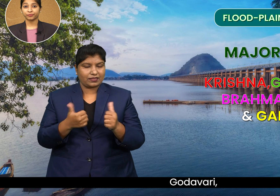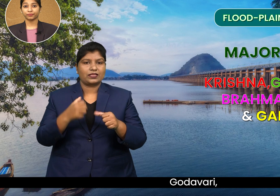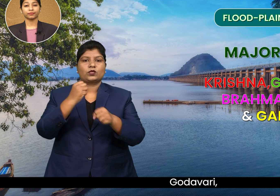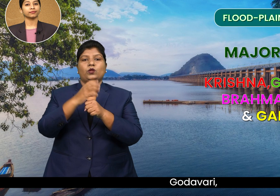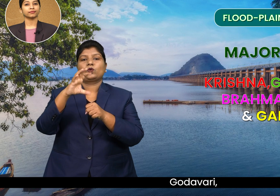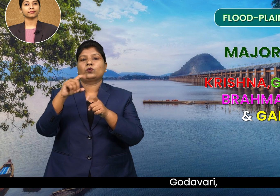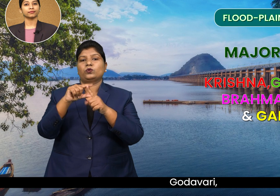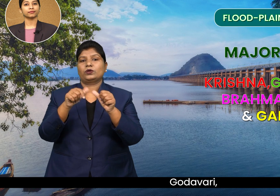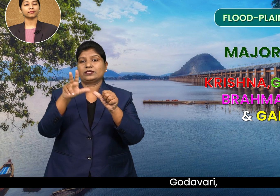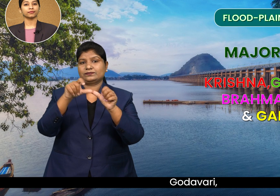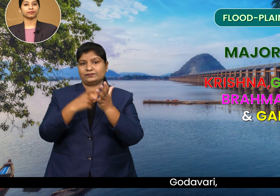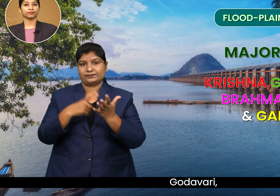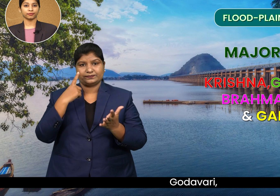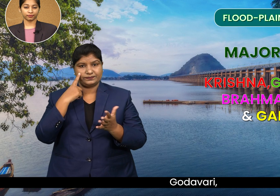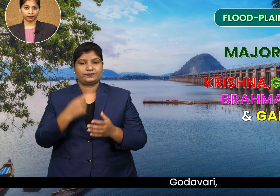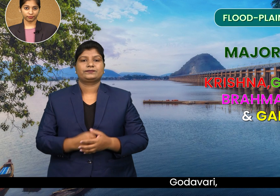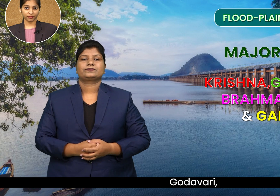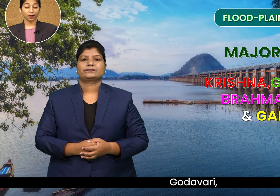Godavari,